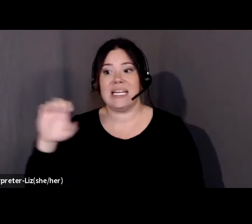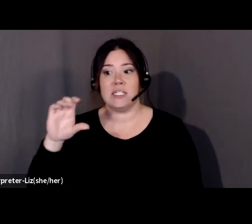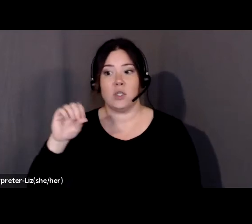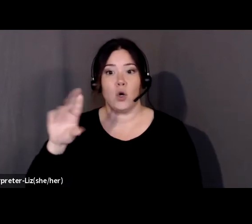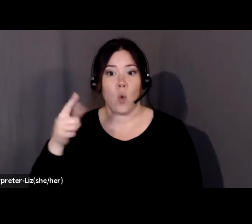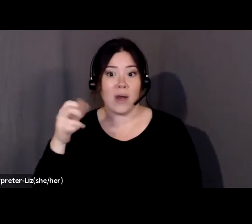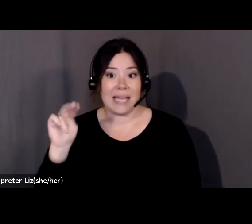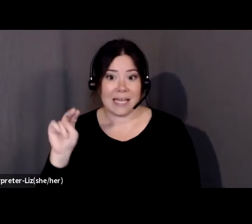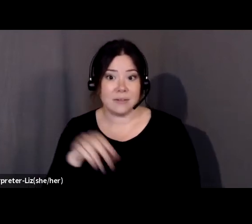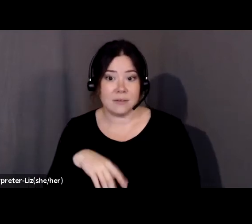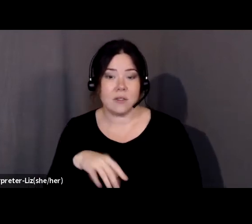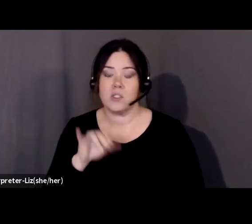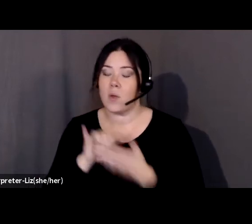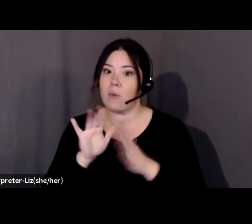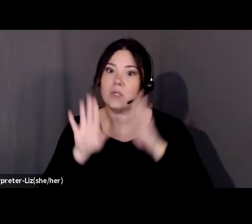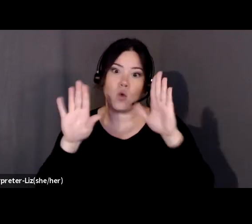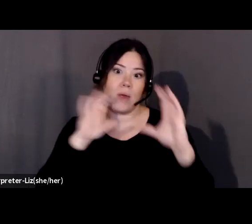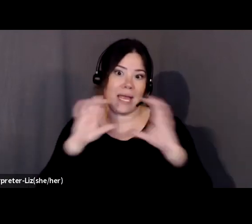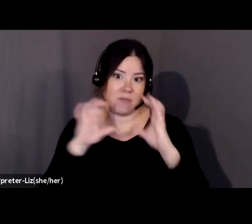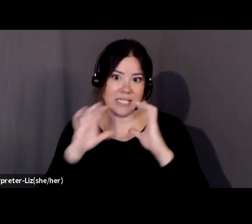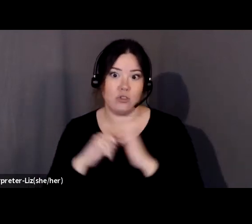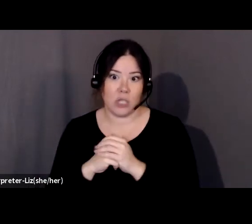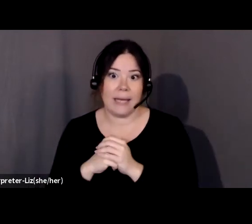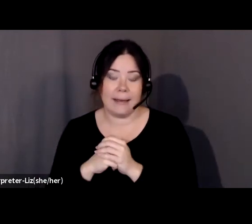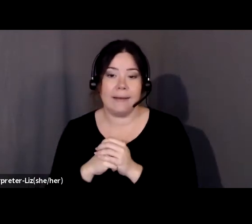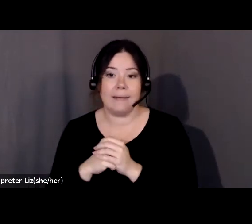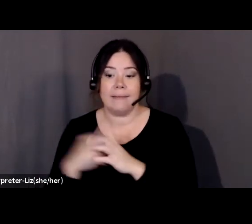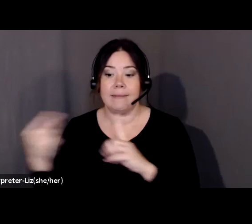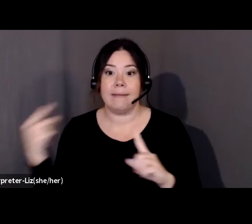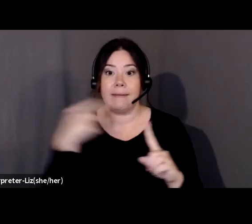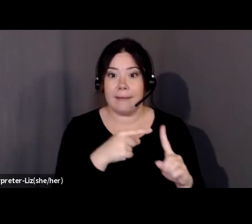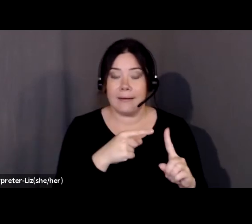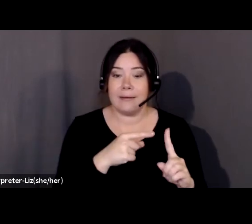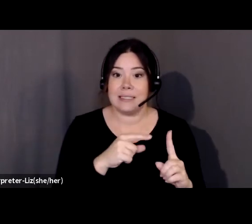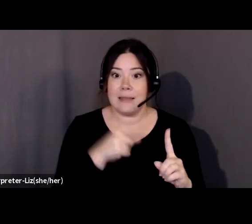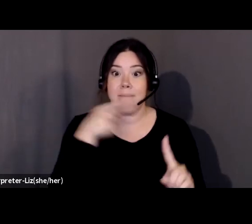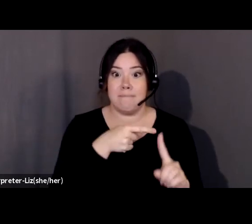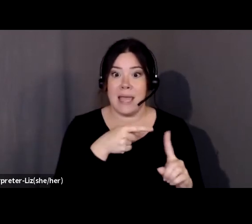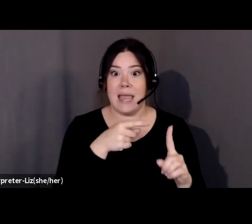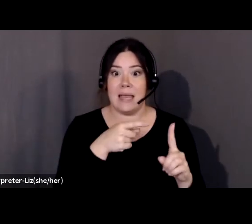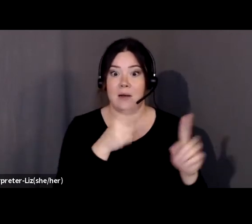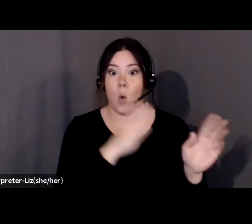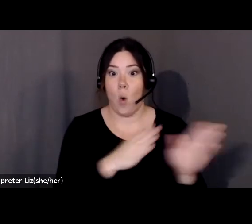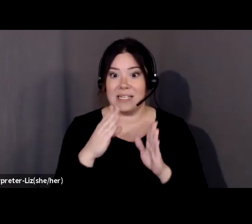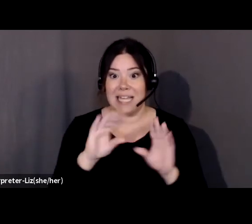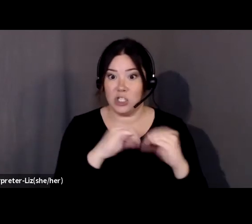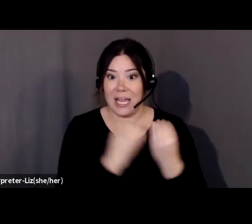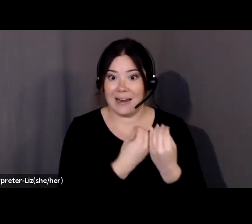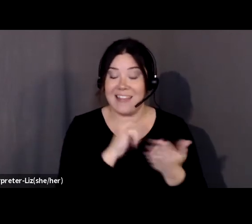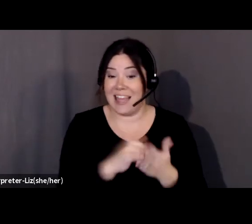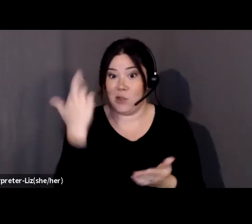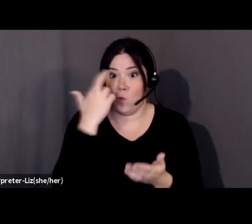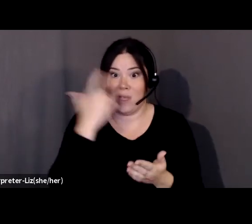great conversation, tying back to the main organization that is the whole reason for the podcast